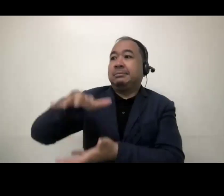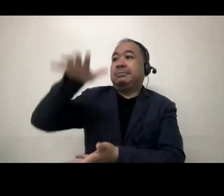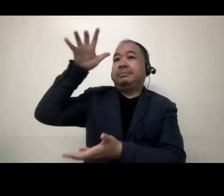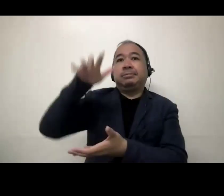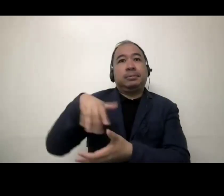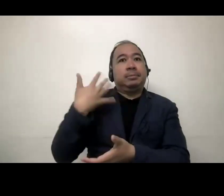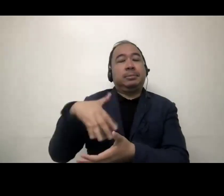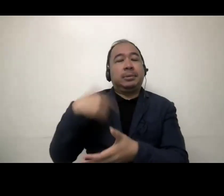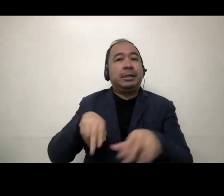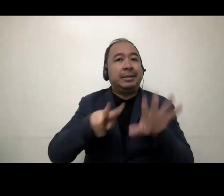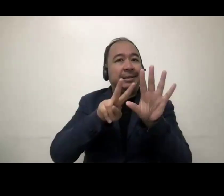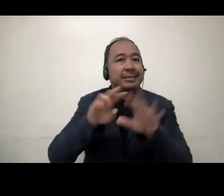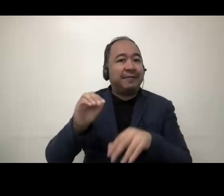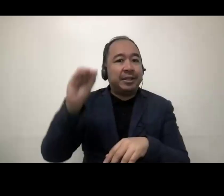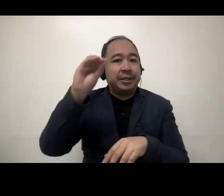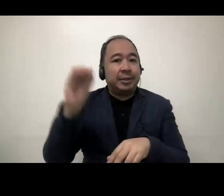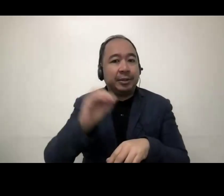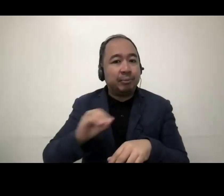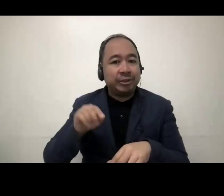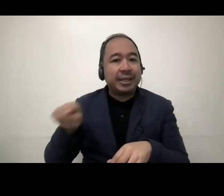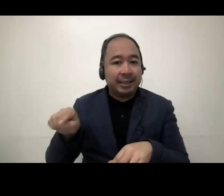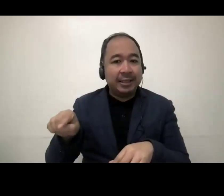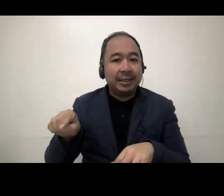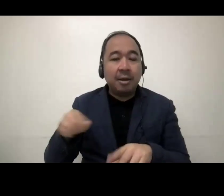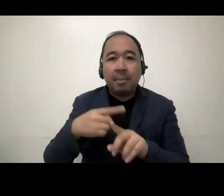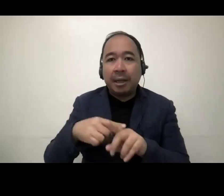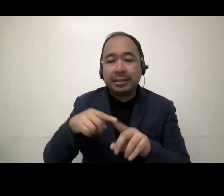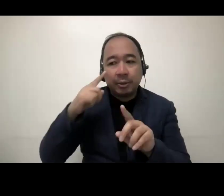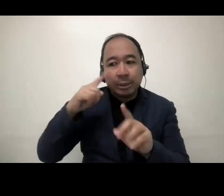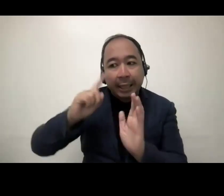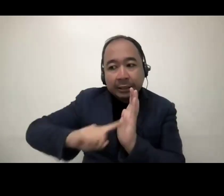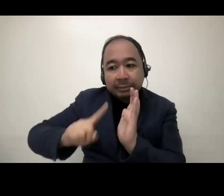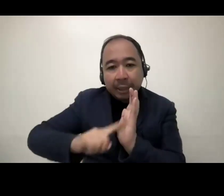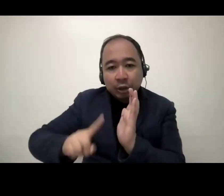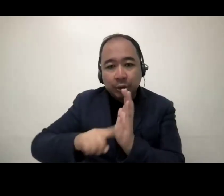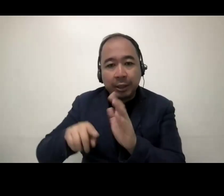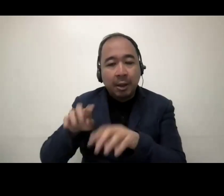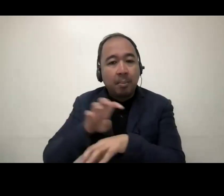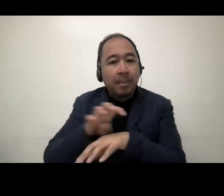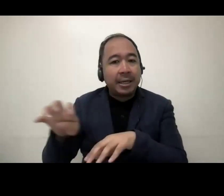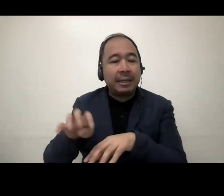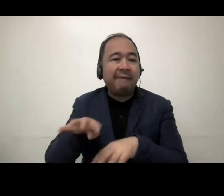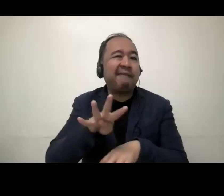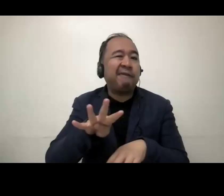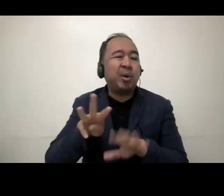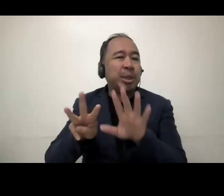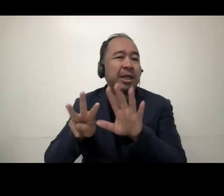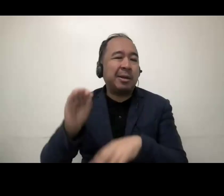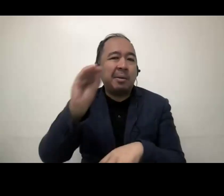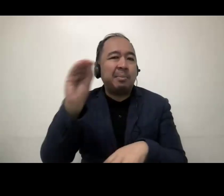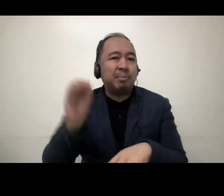with 48%. So we are the lowest of the big banks. There's only one other mechanism, which